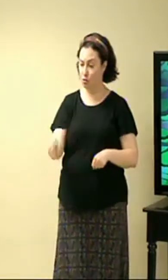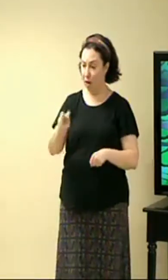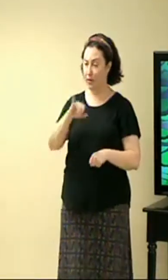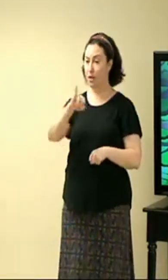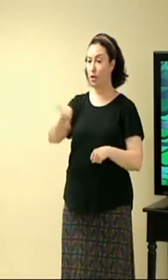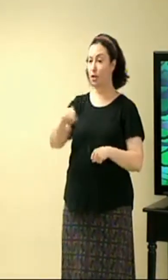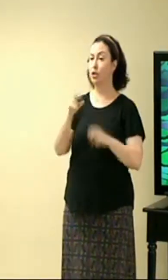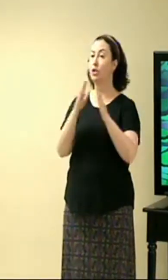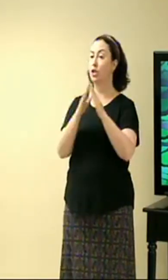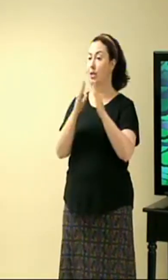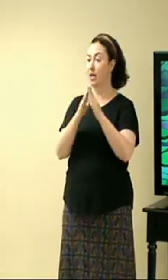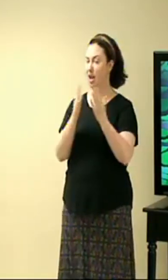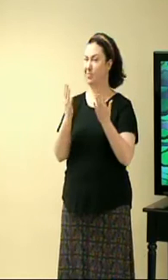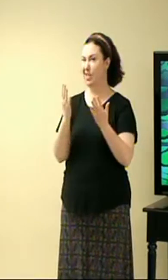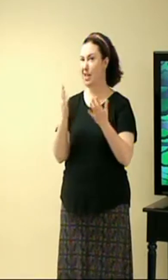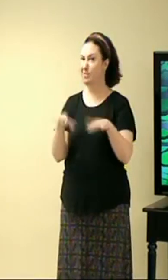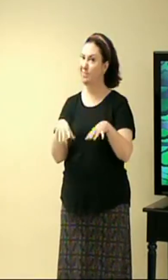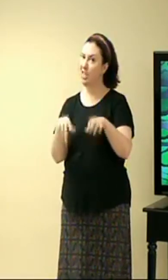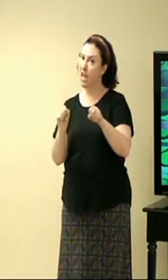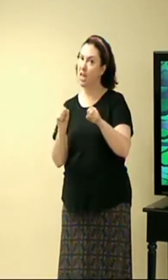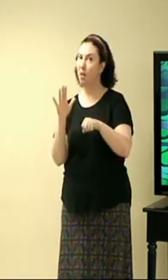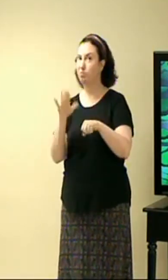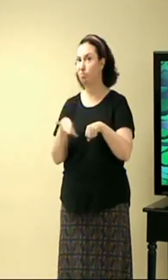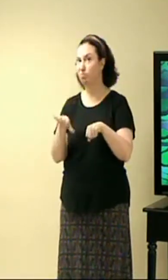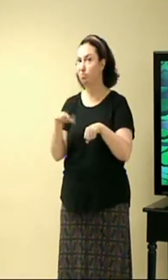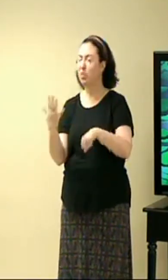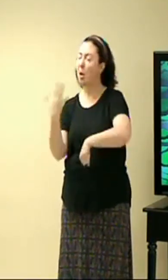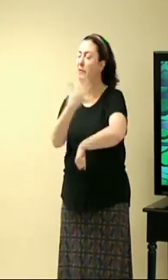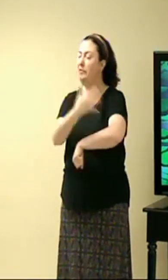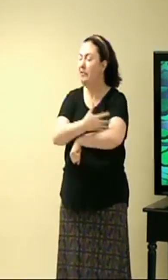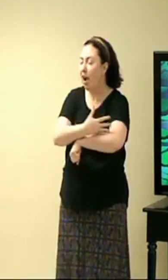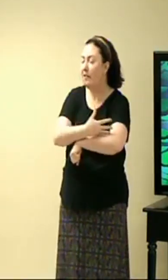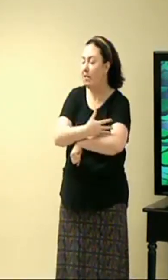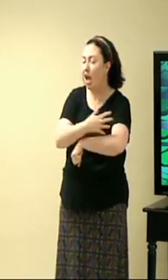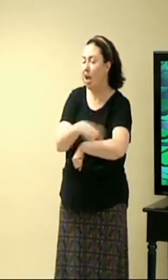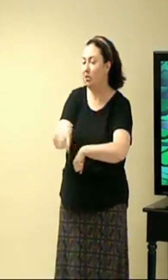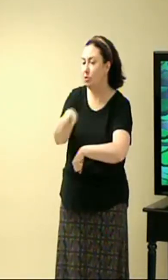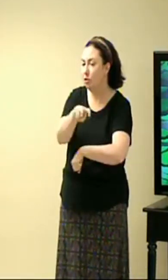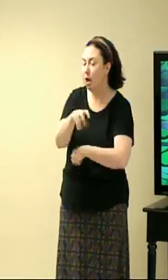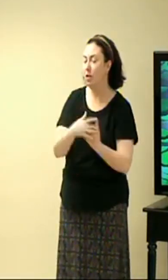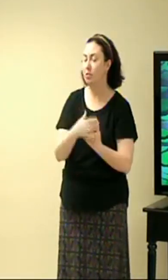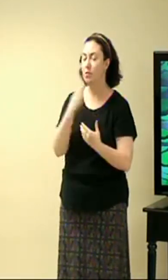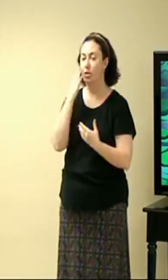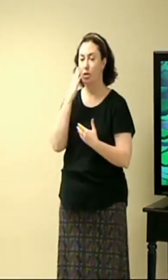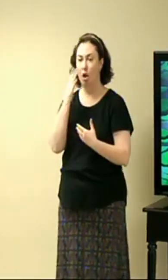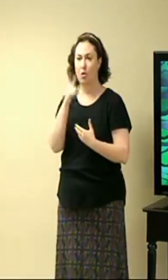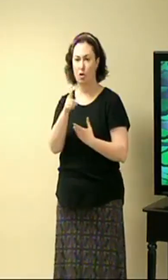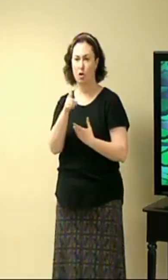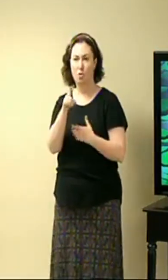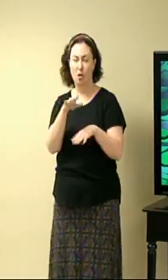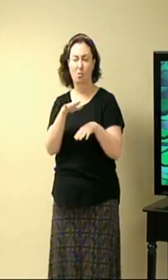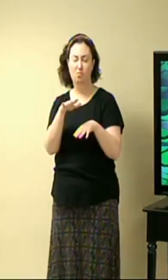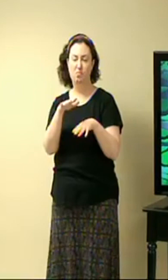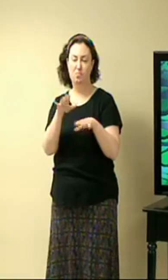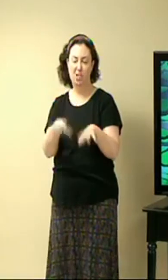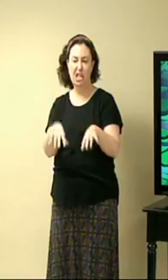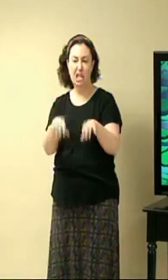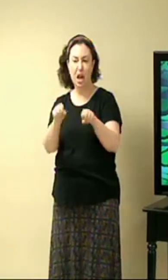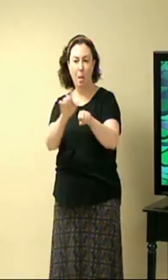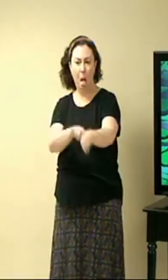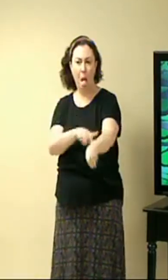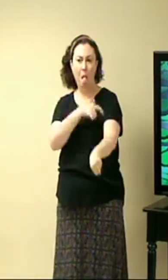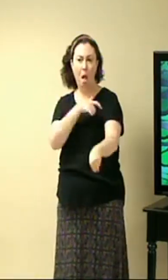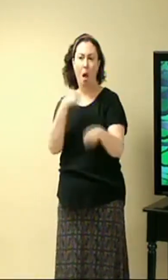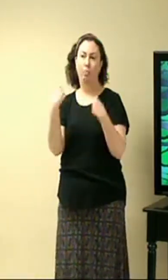would have been about a 5-day journey. If you've ever been on a long car trip, when you're driving on a long car trip, you have a lot of time to think. And so I'm guessing